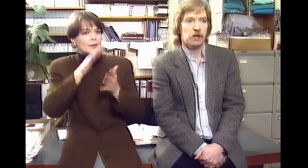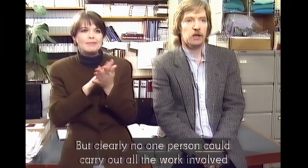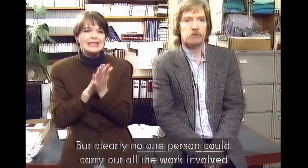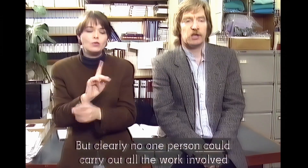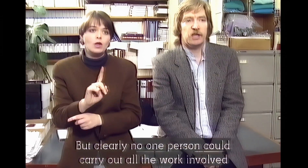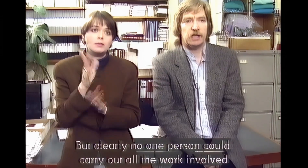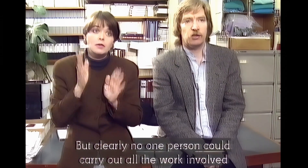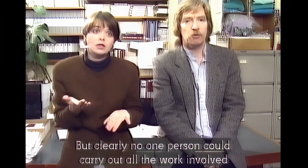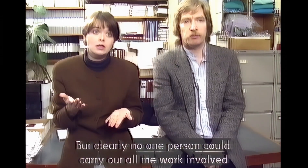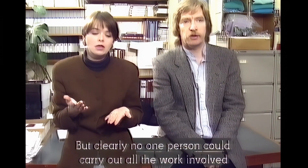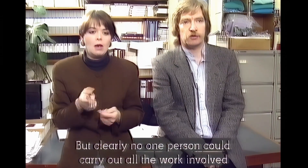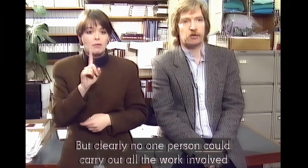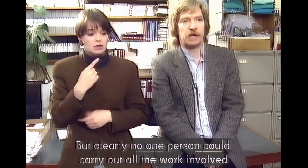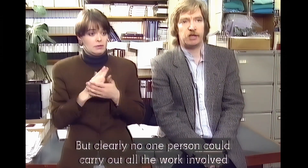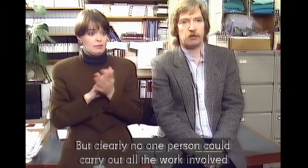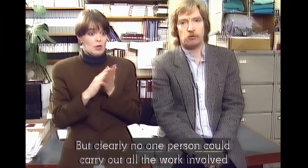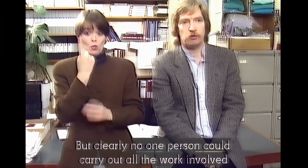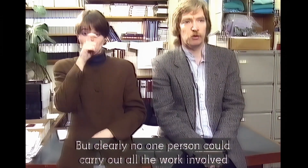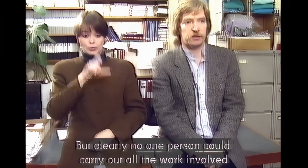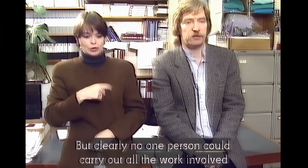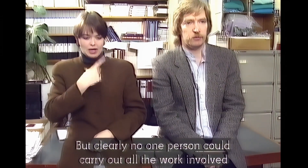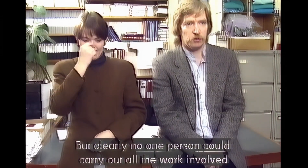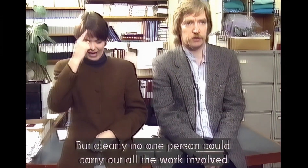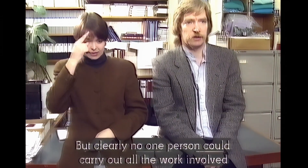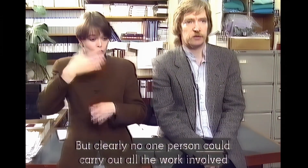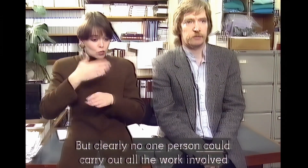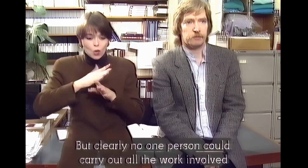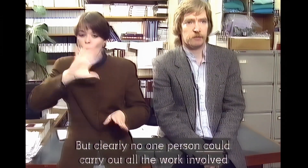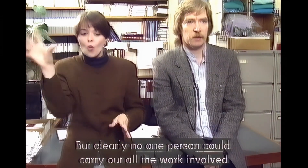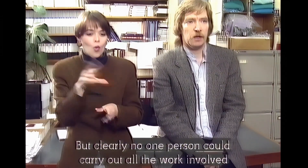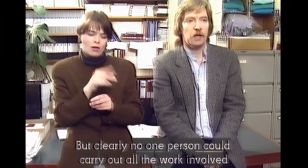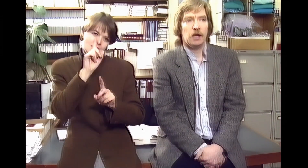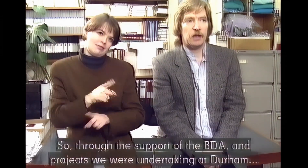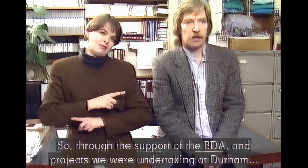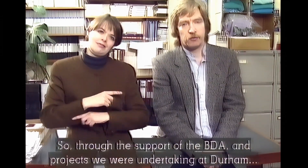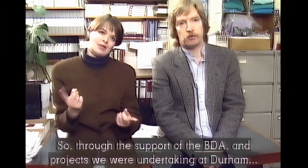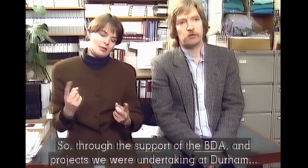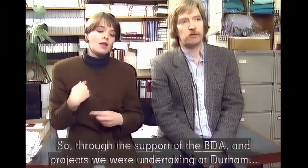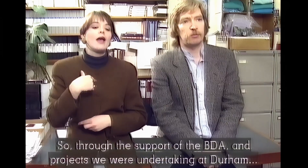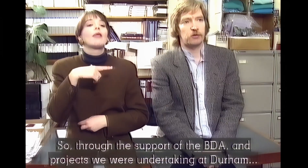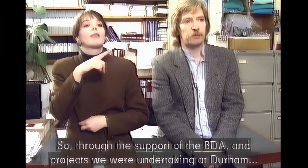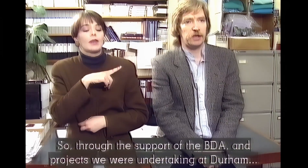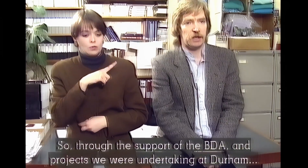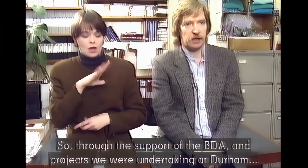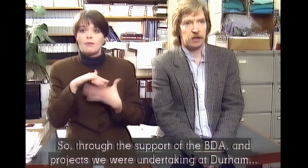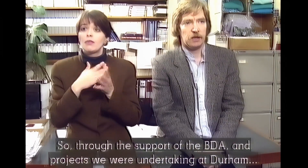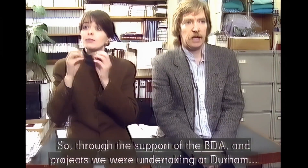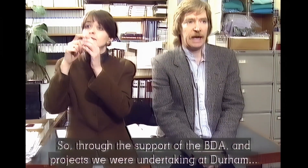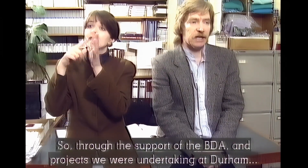But clearly, no one person could carry out all the work that is involved in this. And therefore, through the support of the BDA and